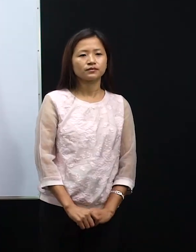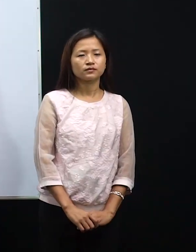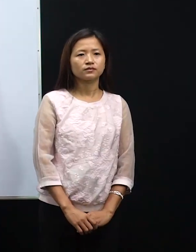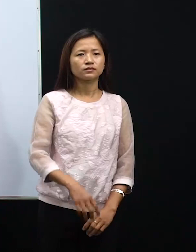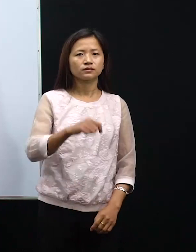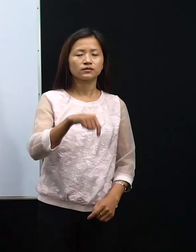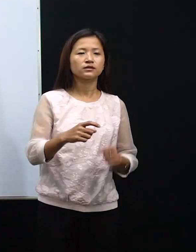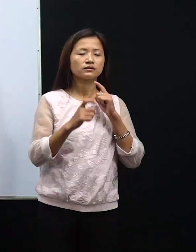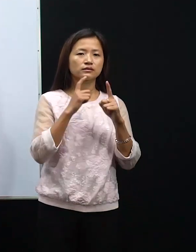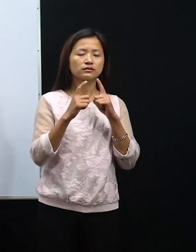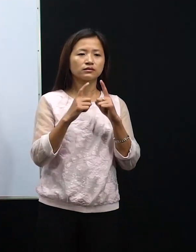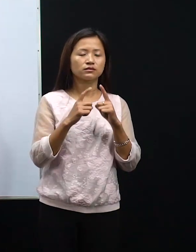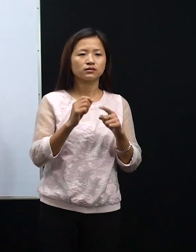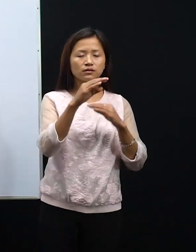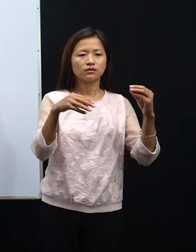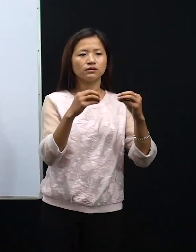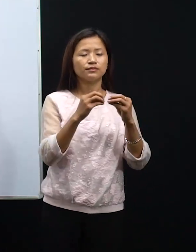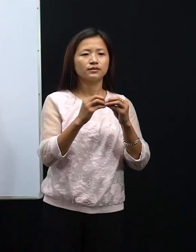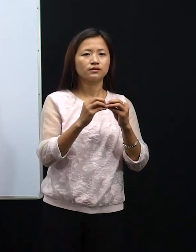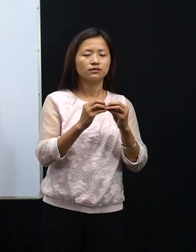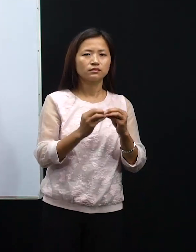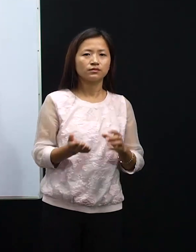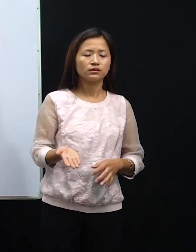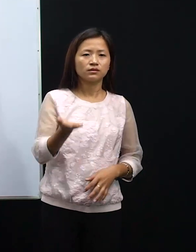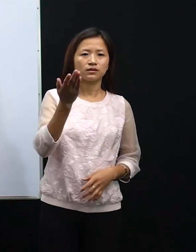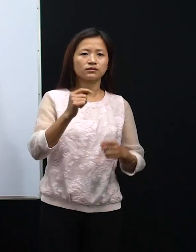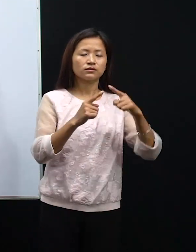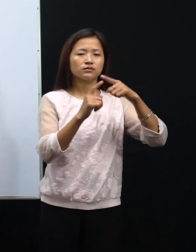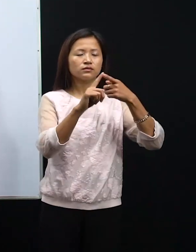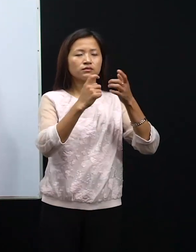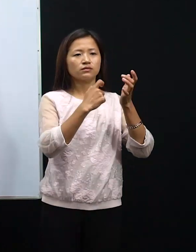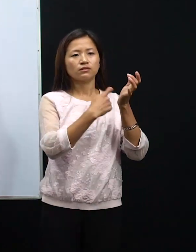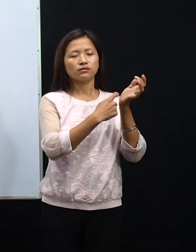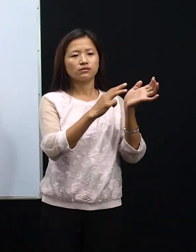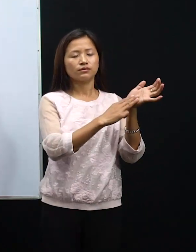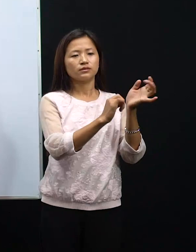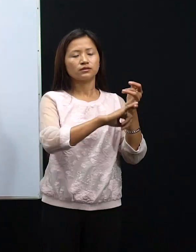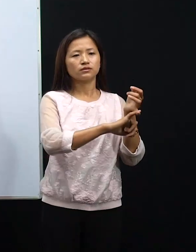Now we will discuss about like terms